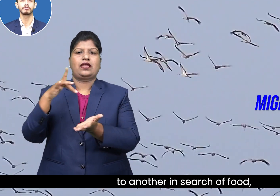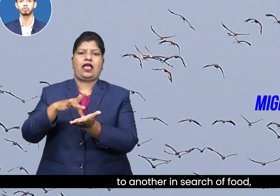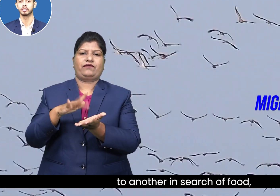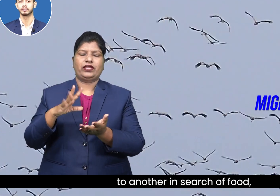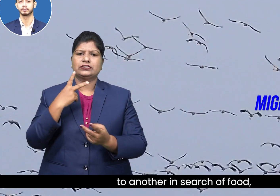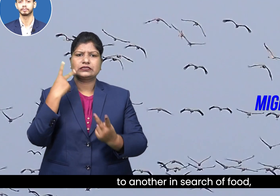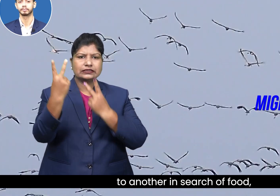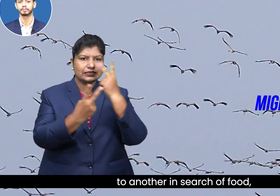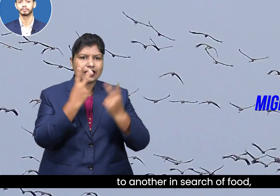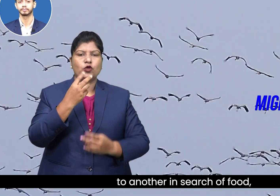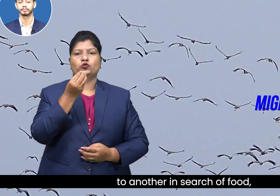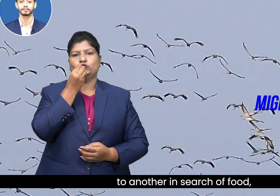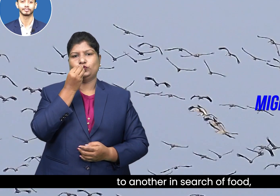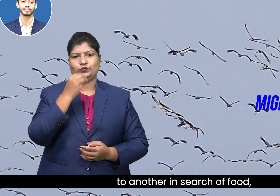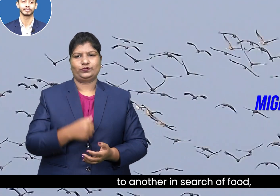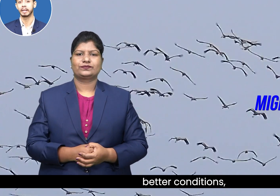search of food,